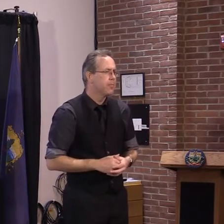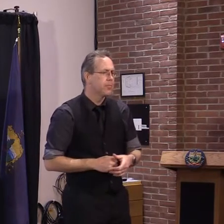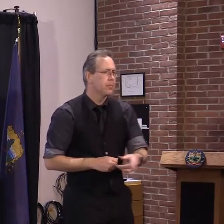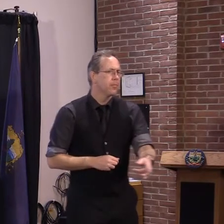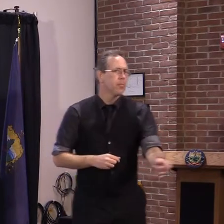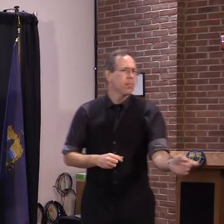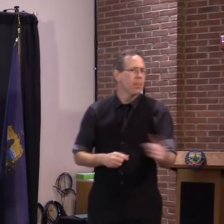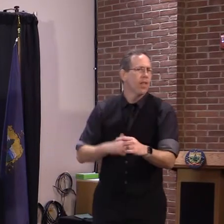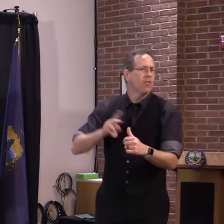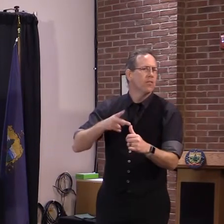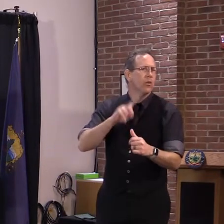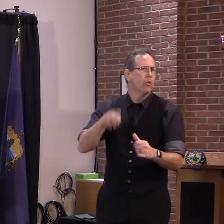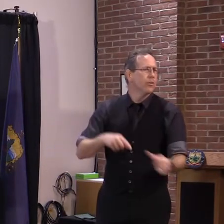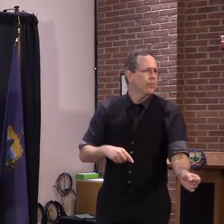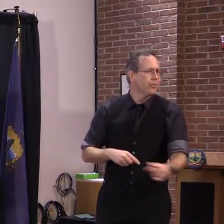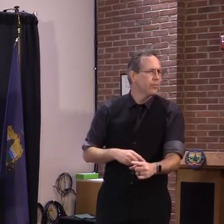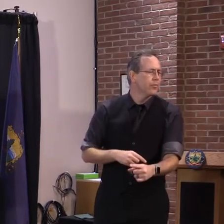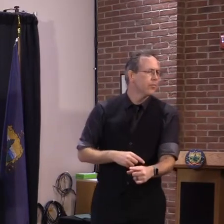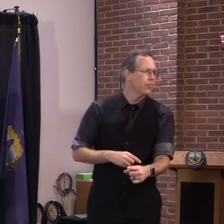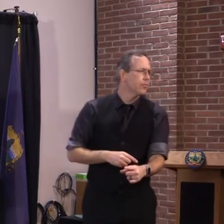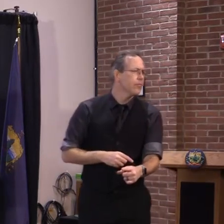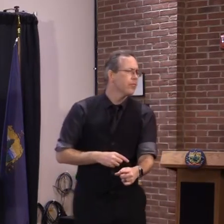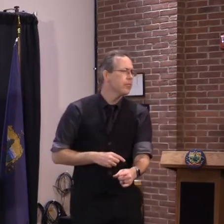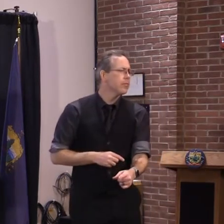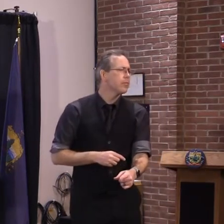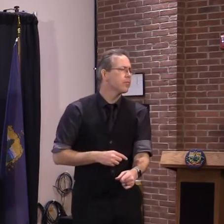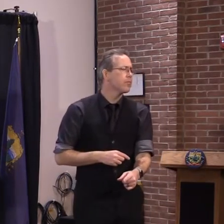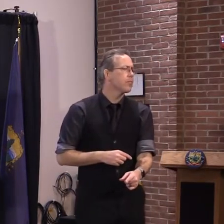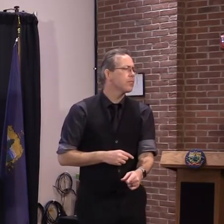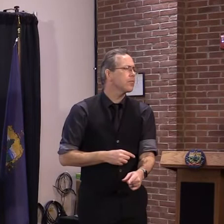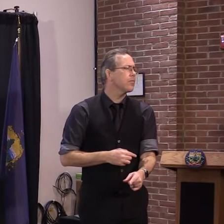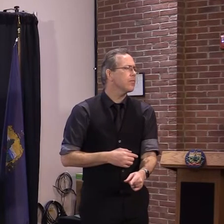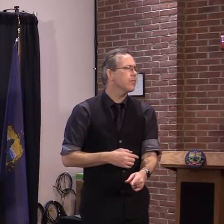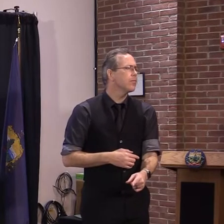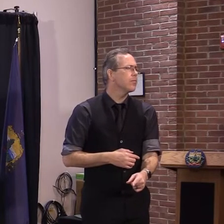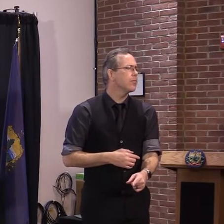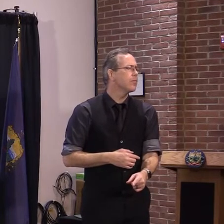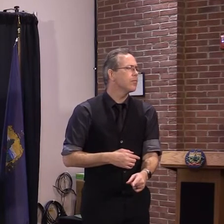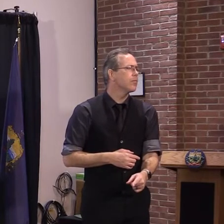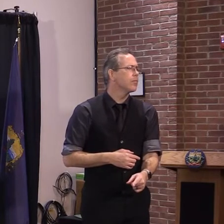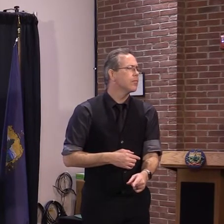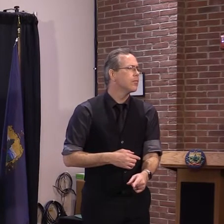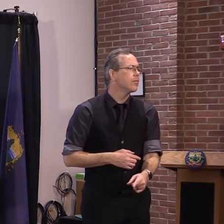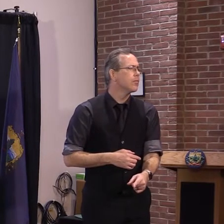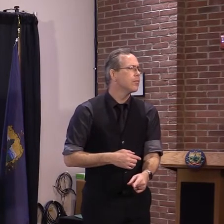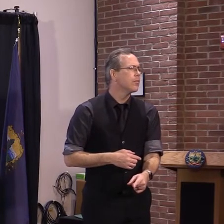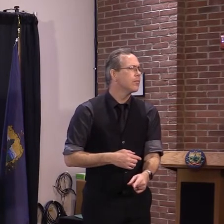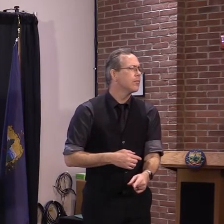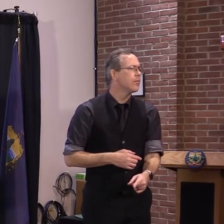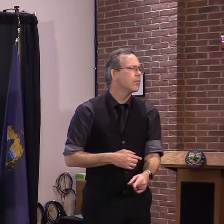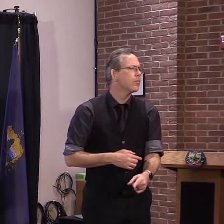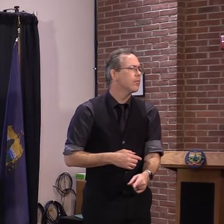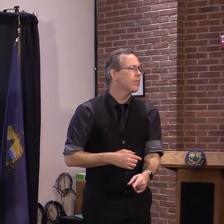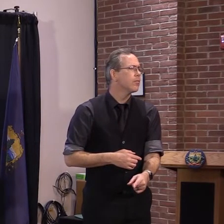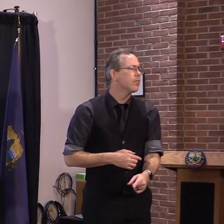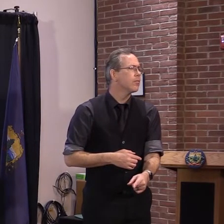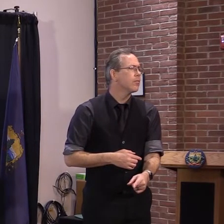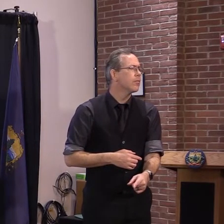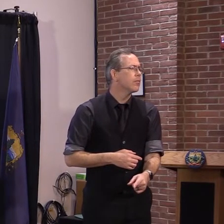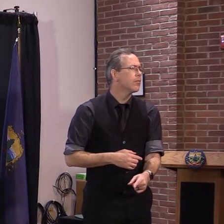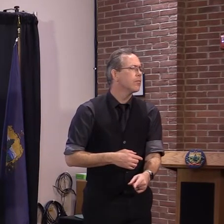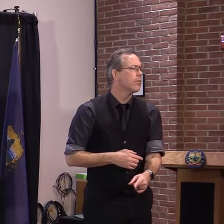I kind of wanted to know, you know, what is the long-term future of how you will use masking in schools? Is this going to